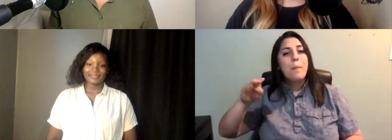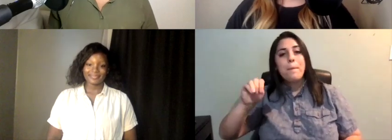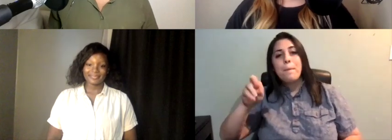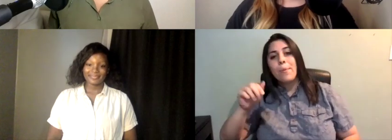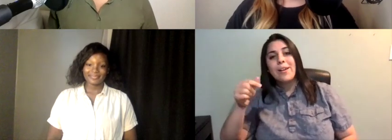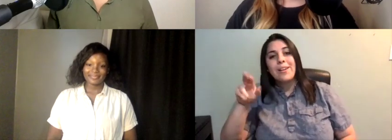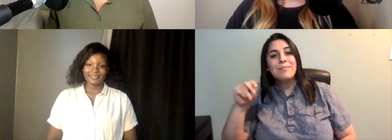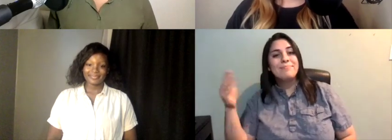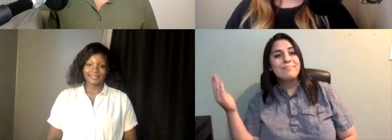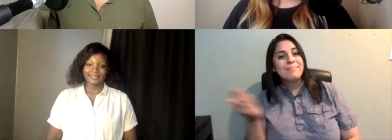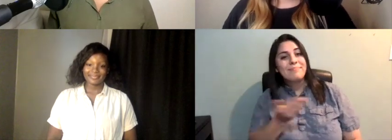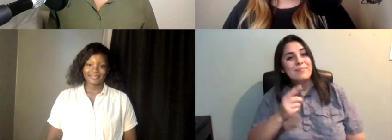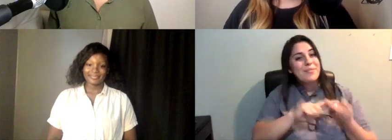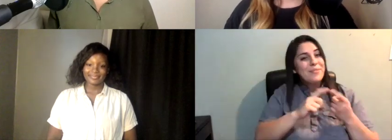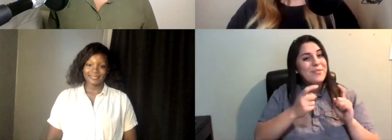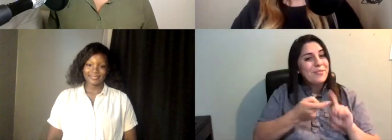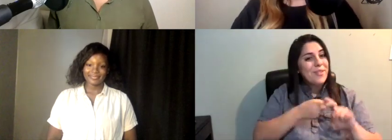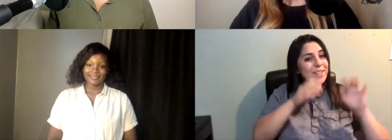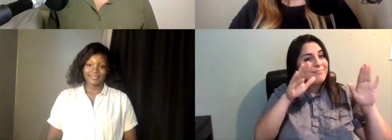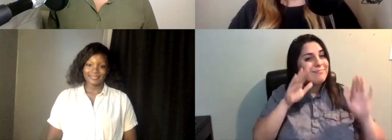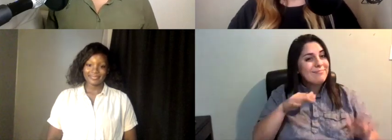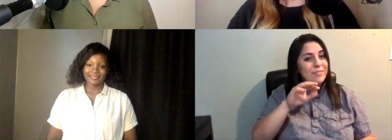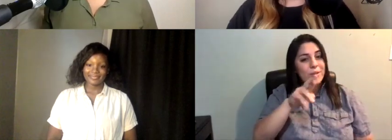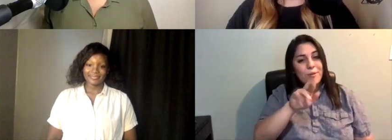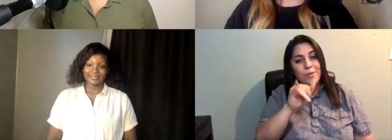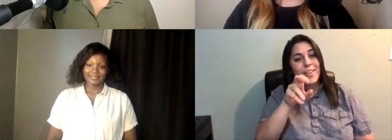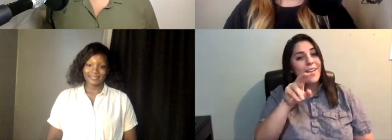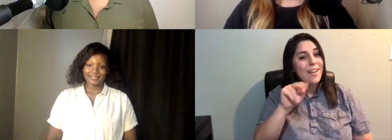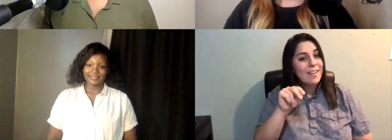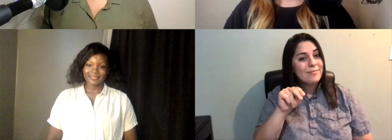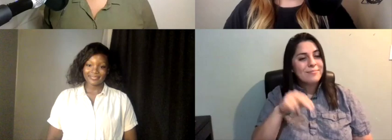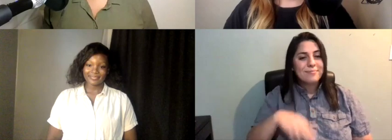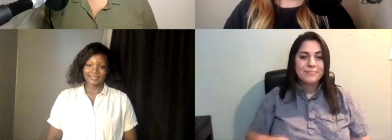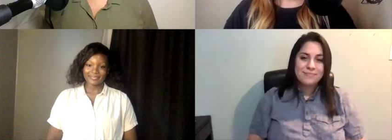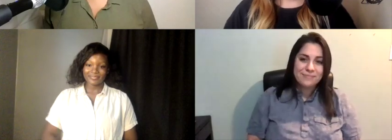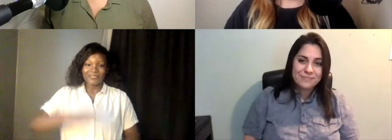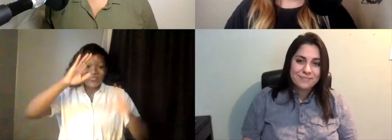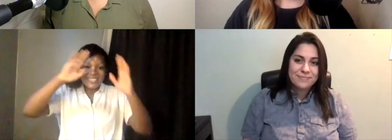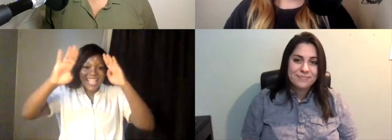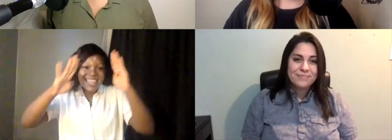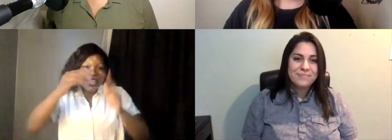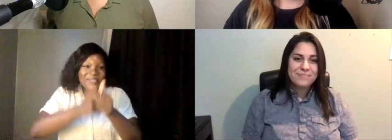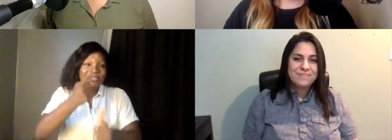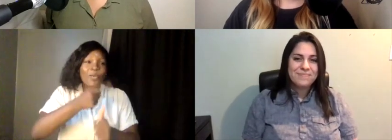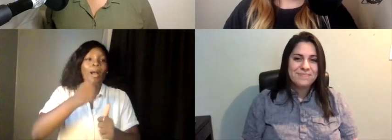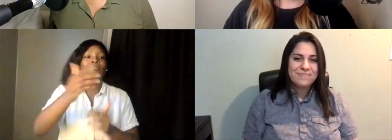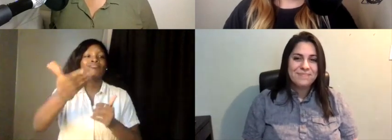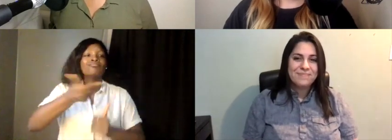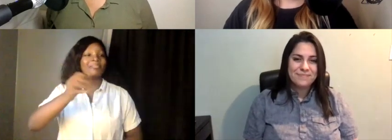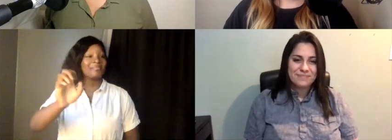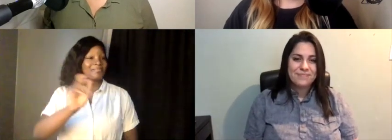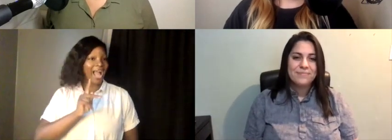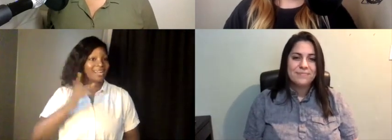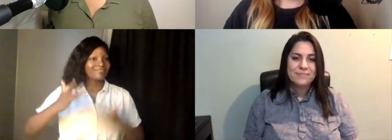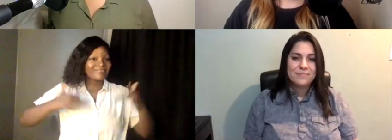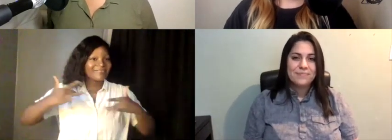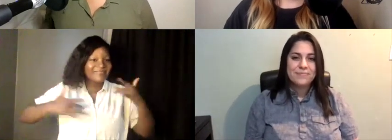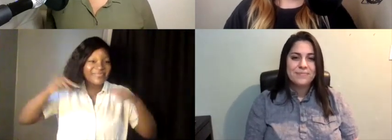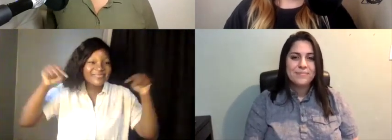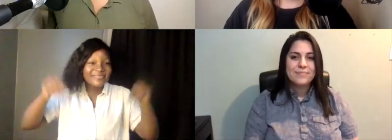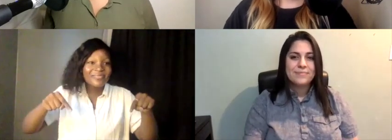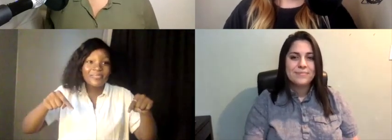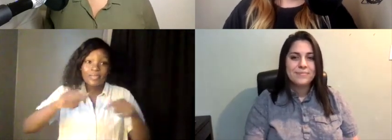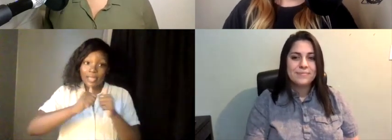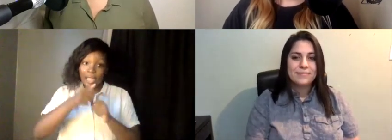my awesome friend, Ryann. Hello, everybody. Welcome back. Super excited to be here. How are you